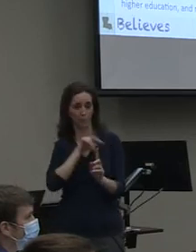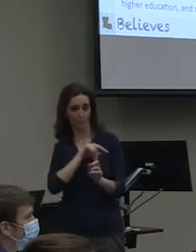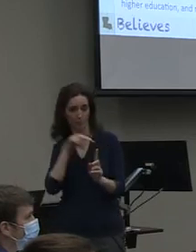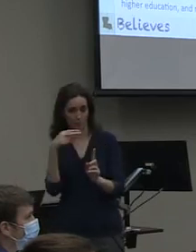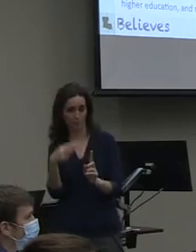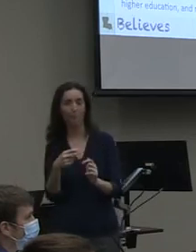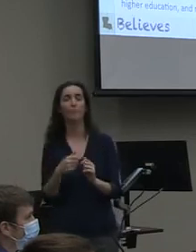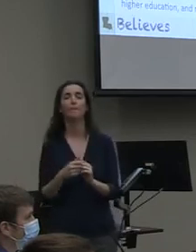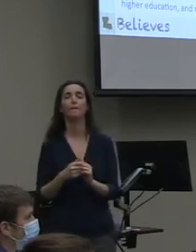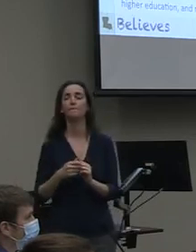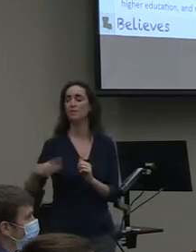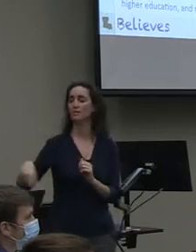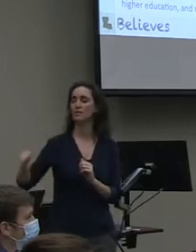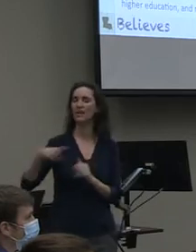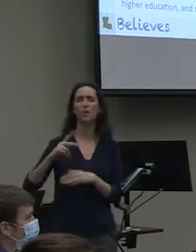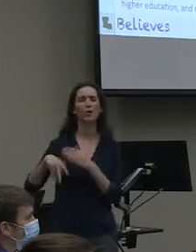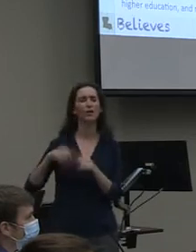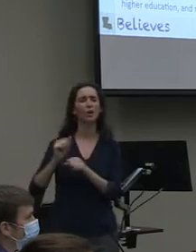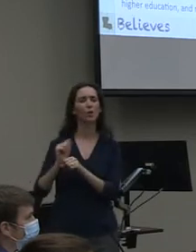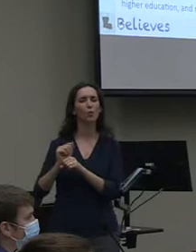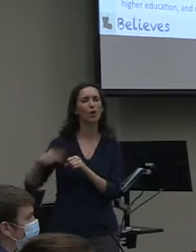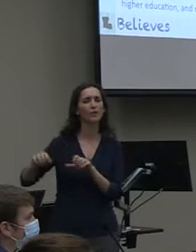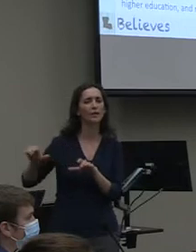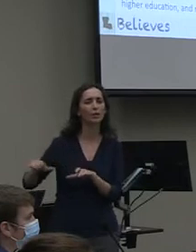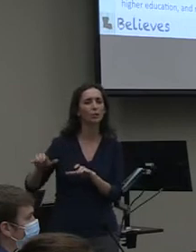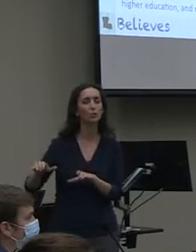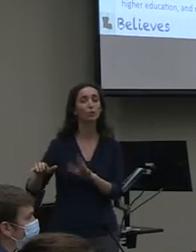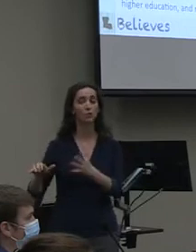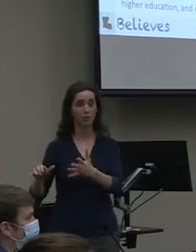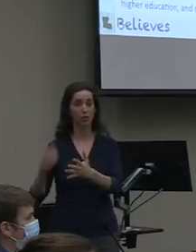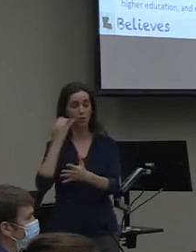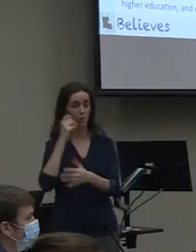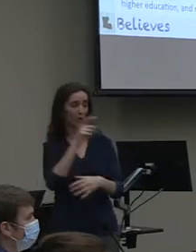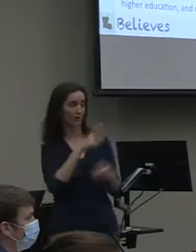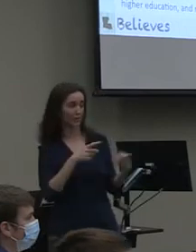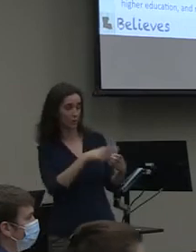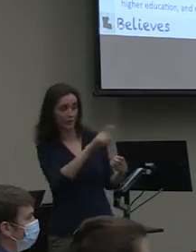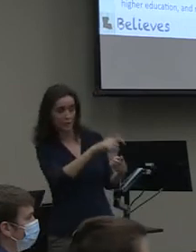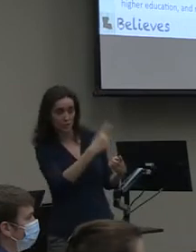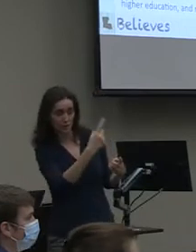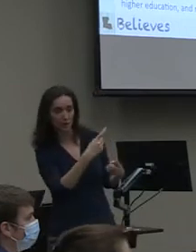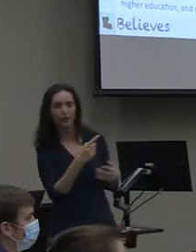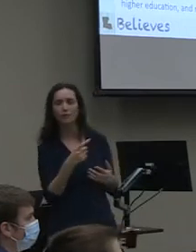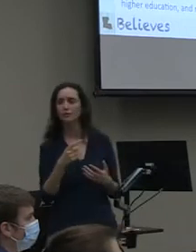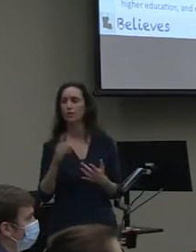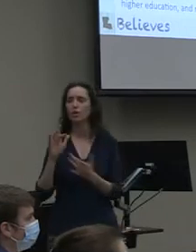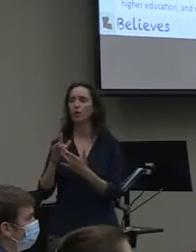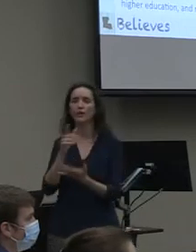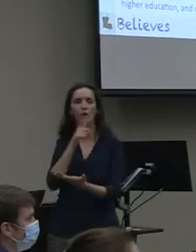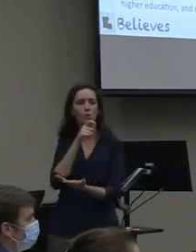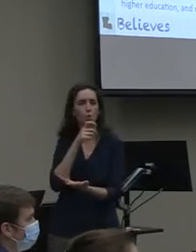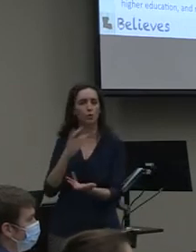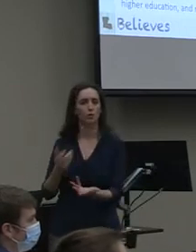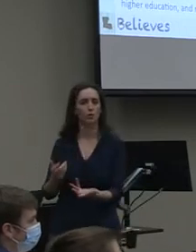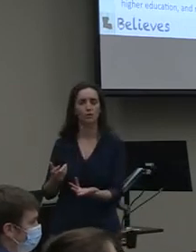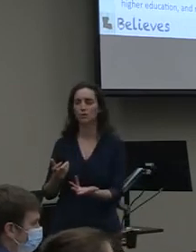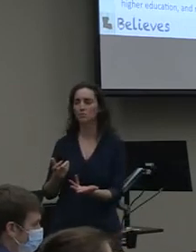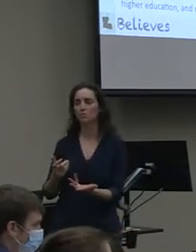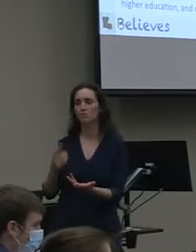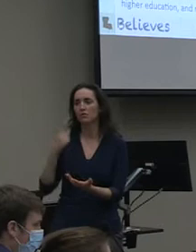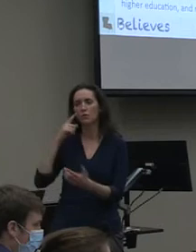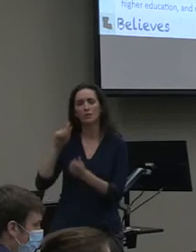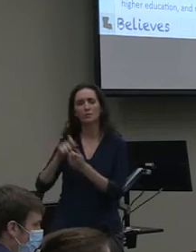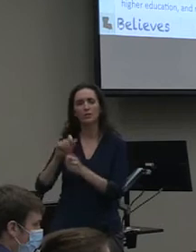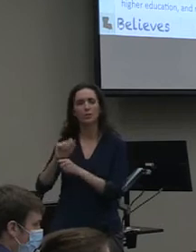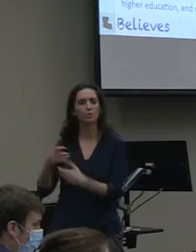of work are they doing so that if there is a need in a district, who would be contact and around what specific